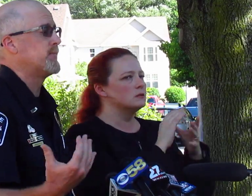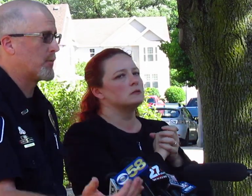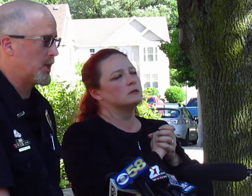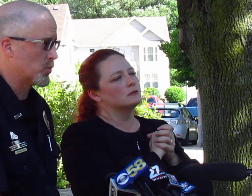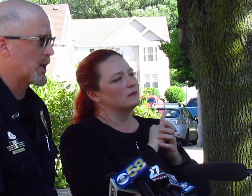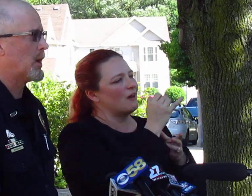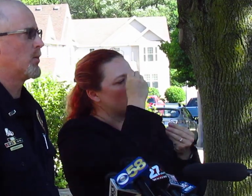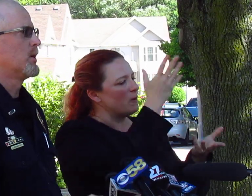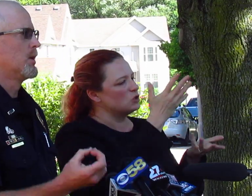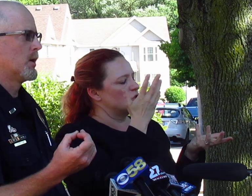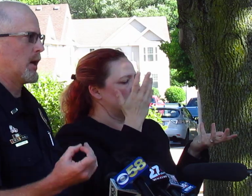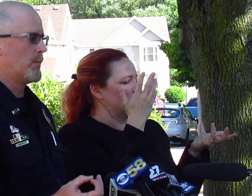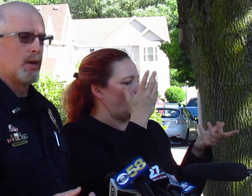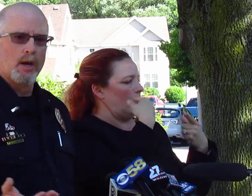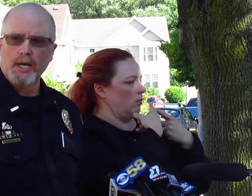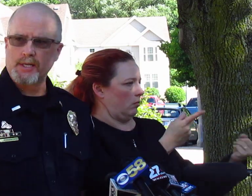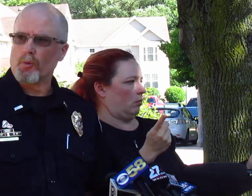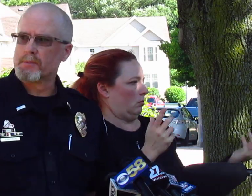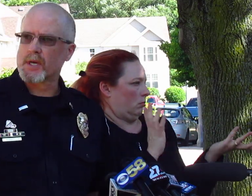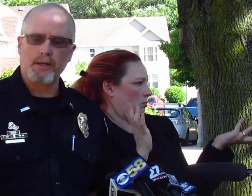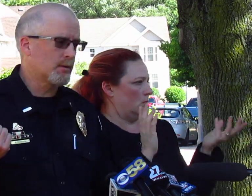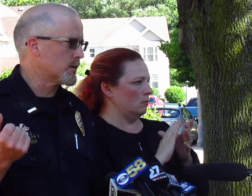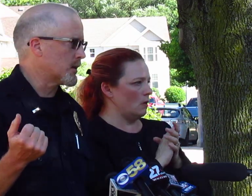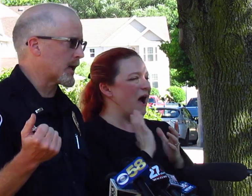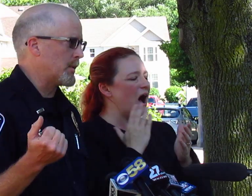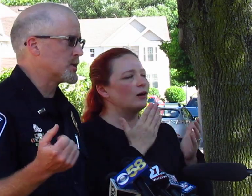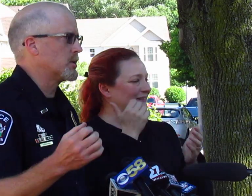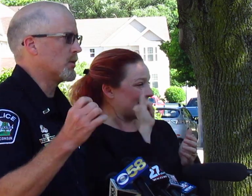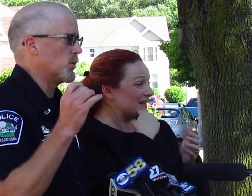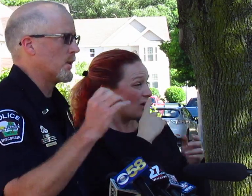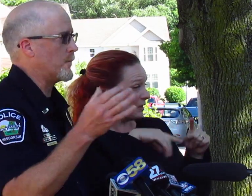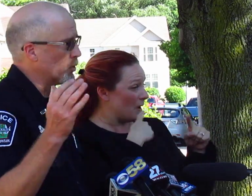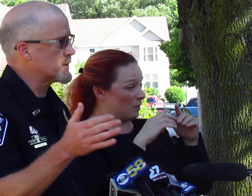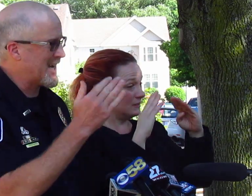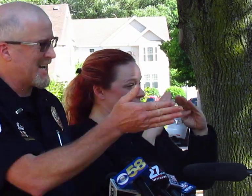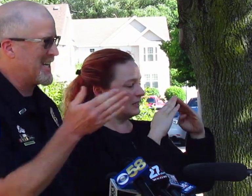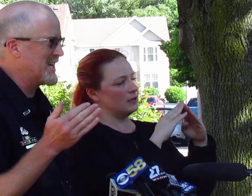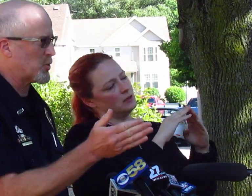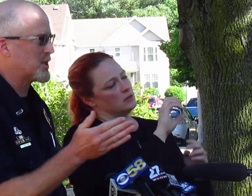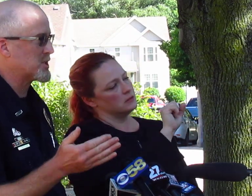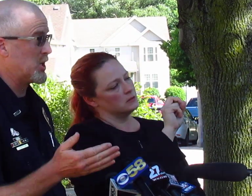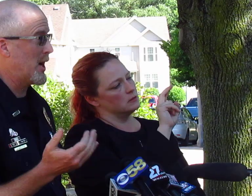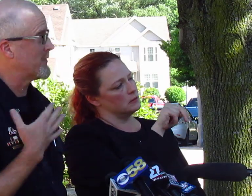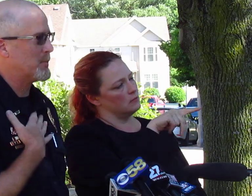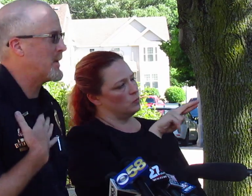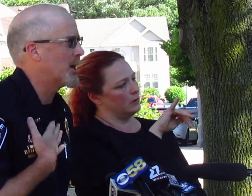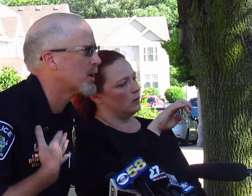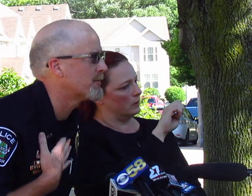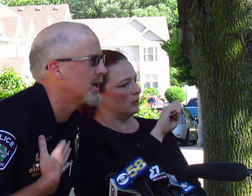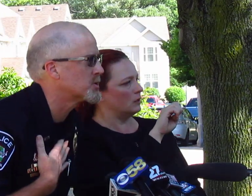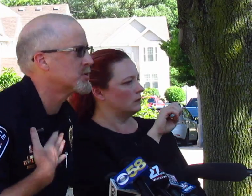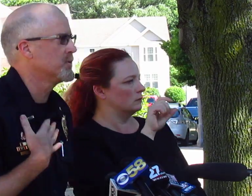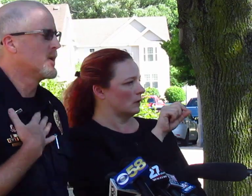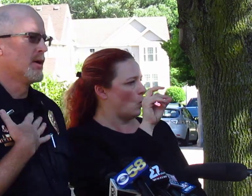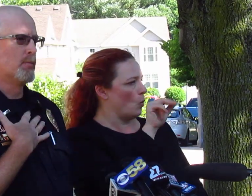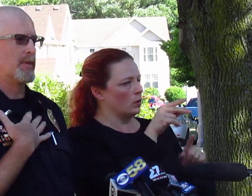That type of information will come out on our city website, like I mentioned, and we're taking an idea of questions that you have that maybe I don't have